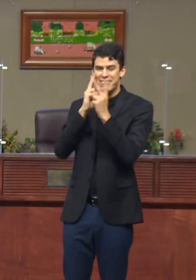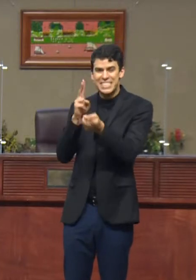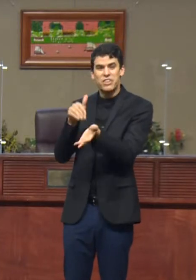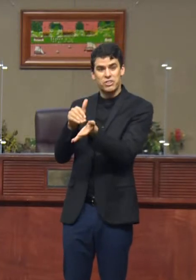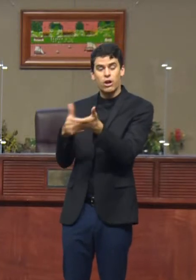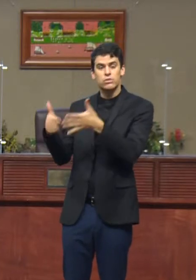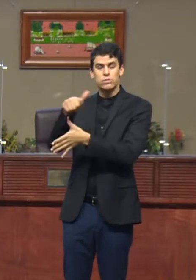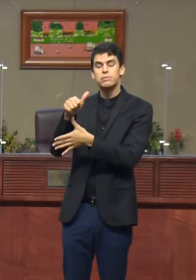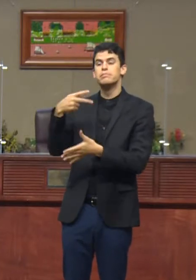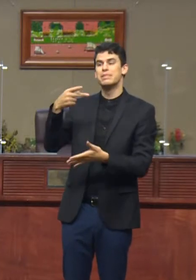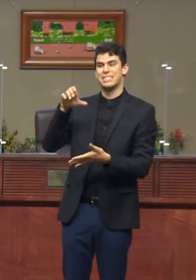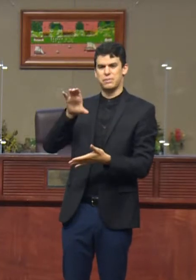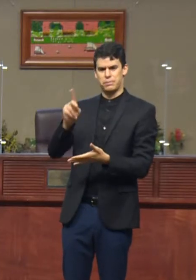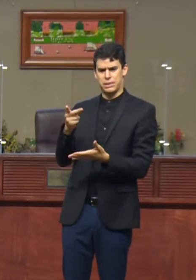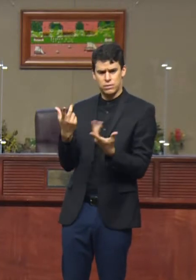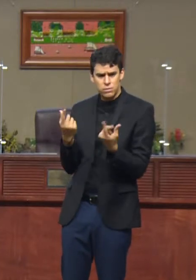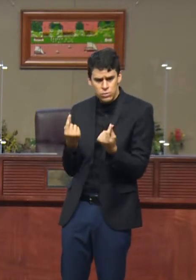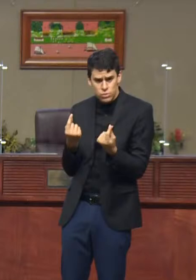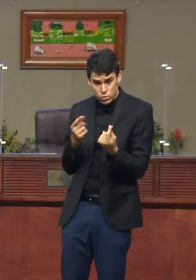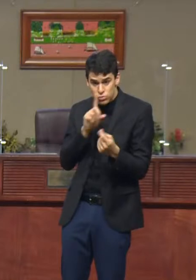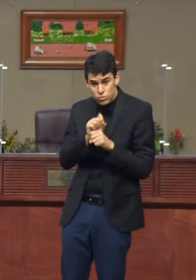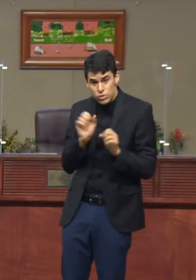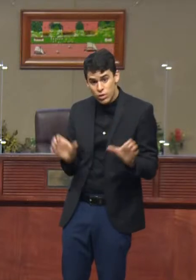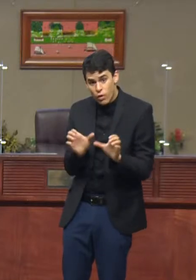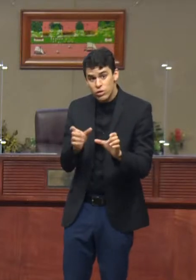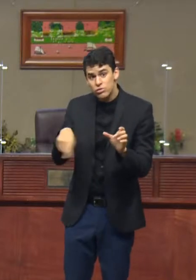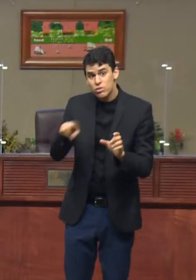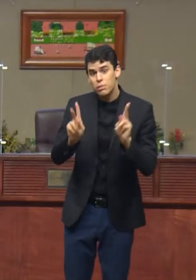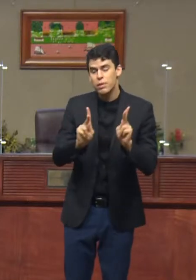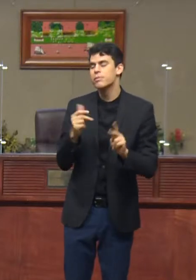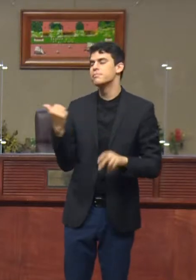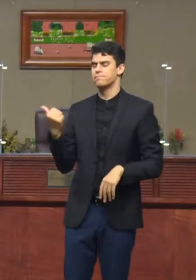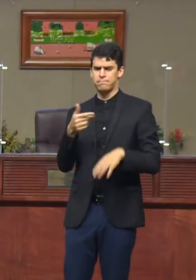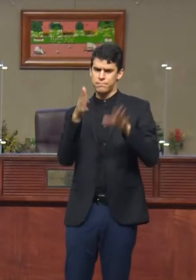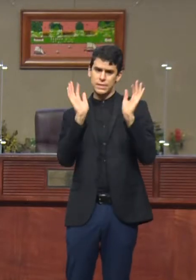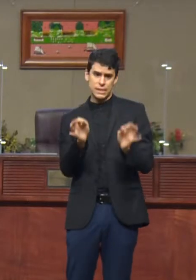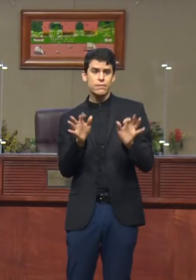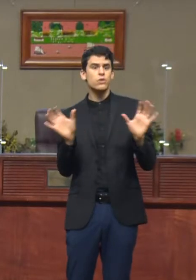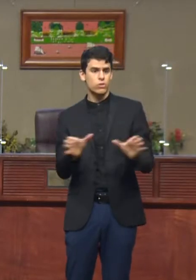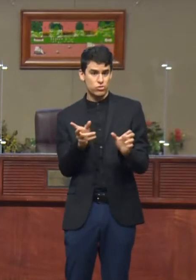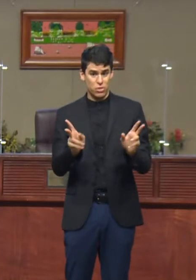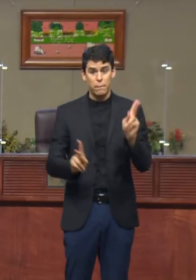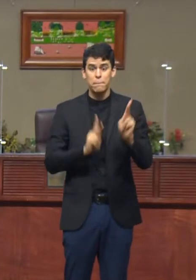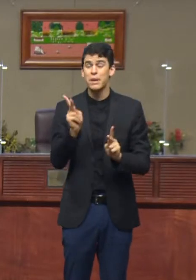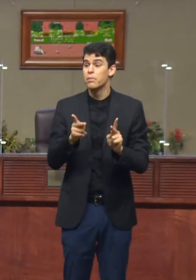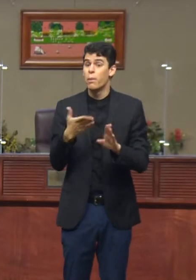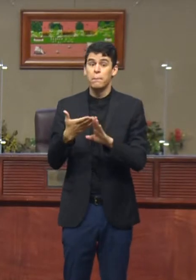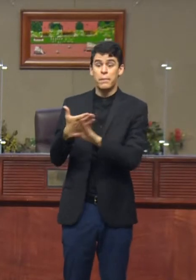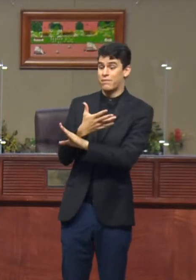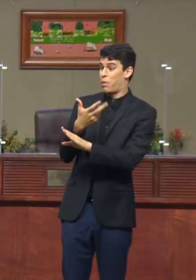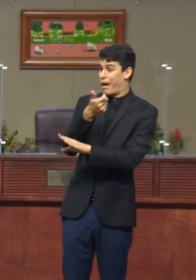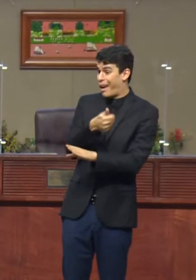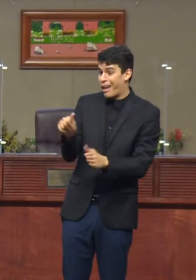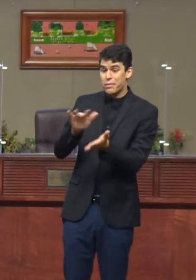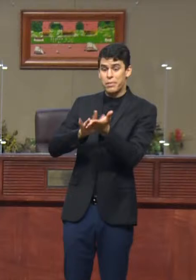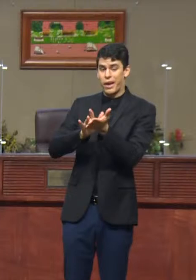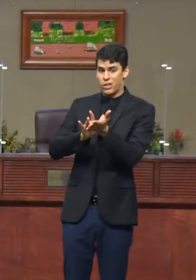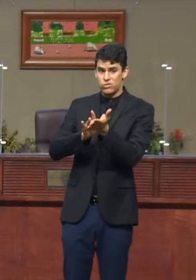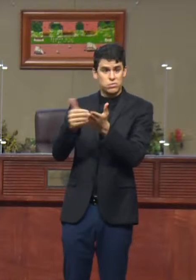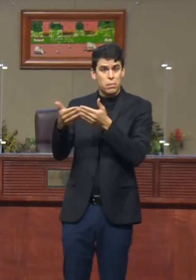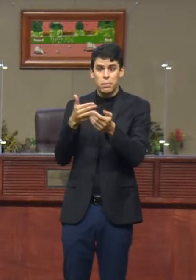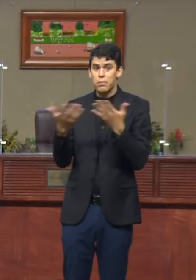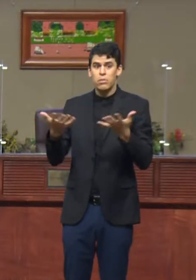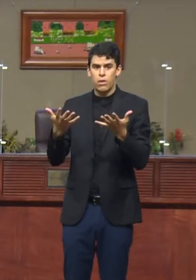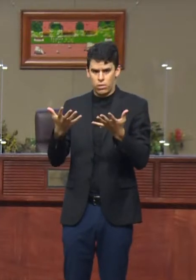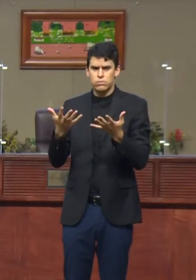So we do certainly encourage anybody who has any concerns about their health to consult with a healthcare provider before taking any kind of medication, which would include